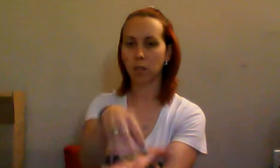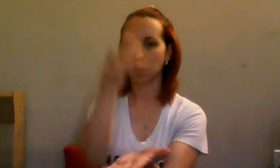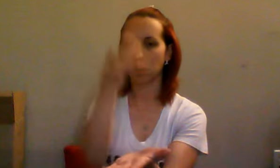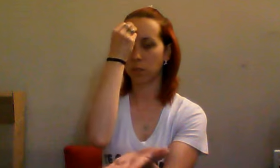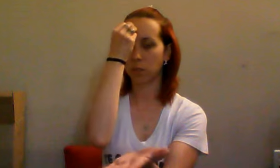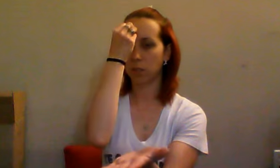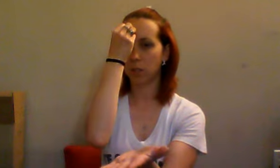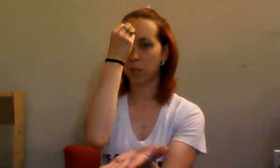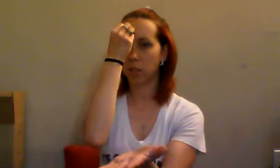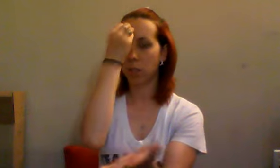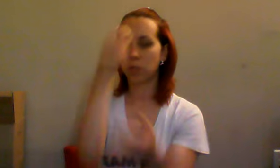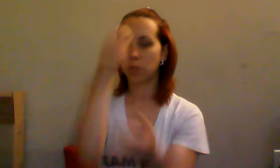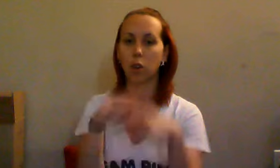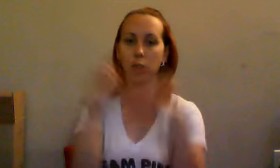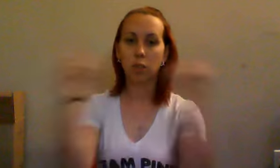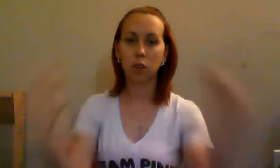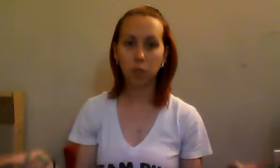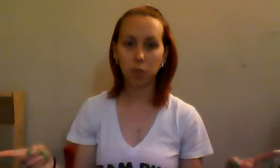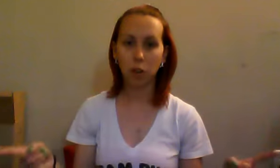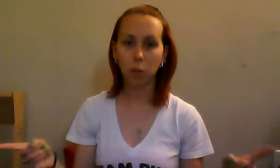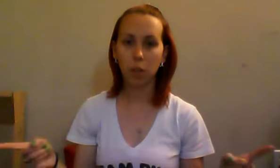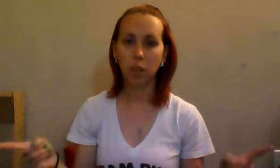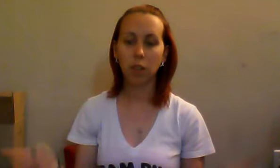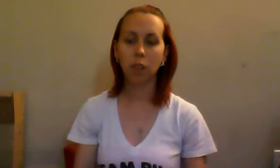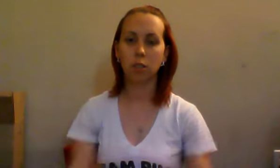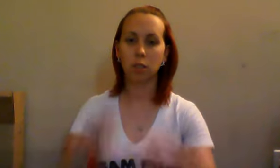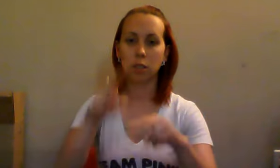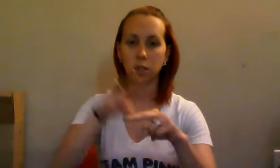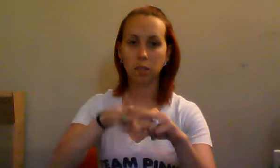Learn. So in this whole video we have covered sit,